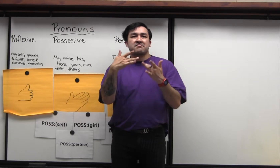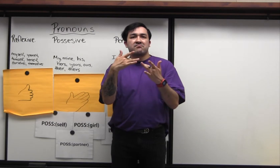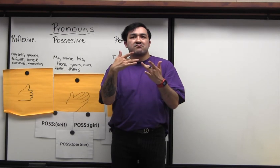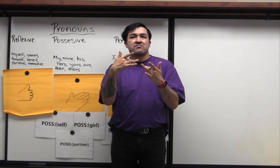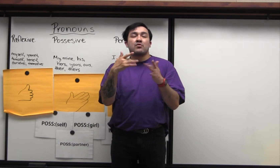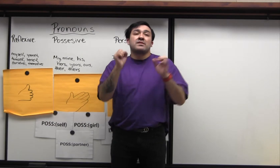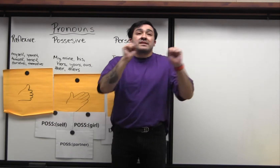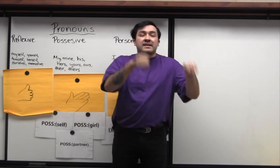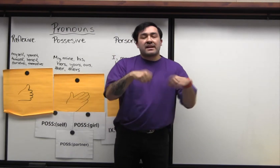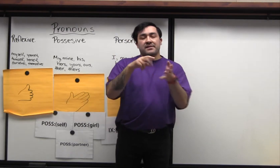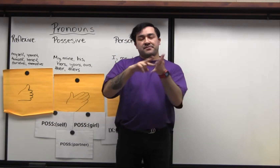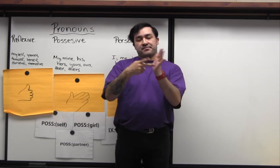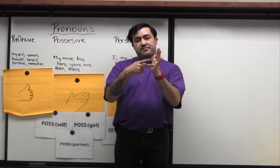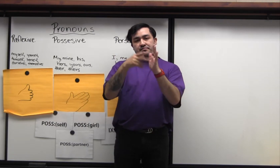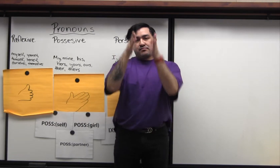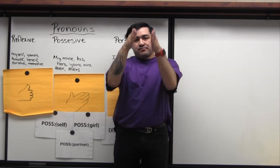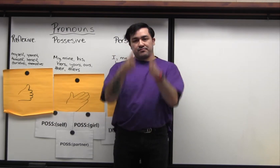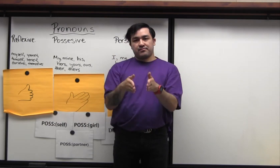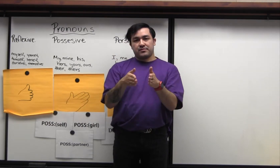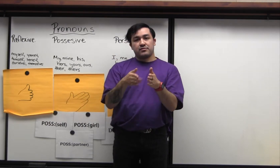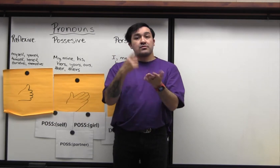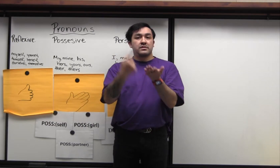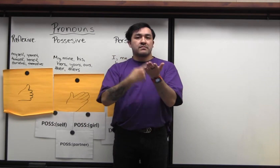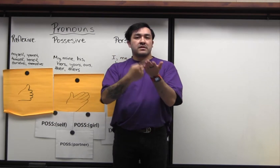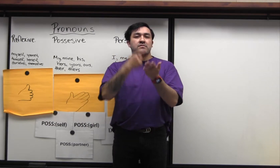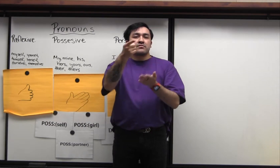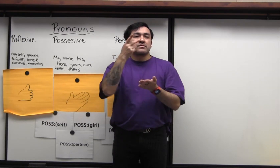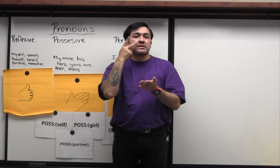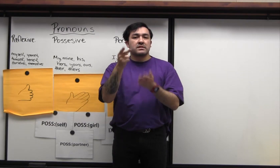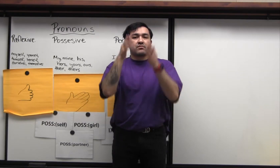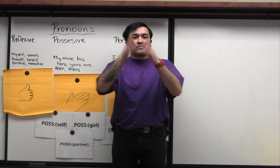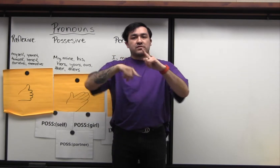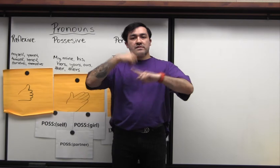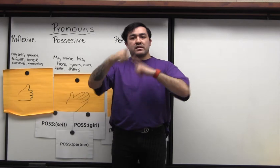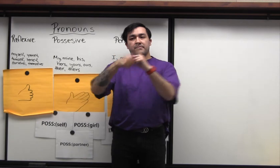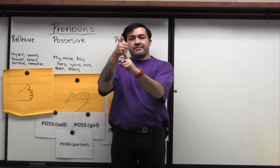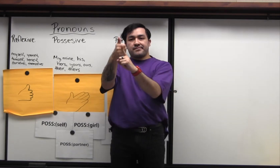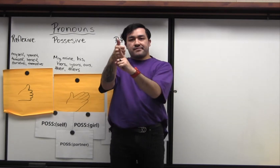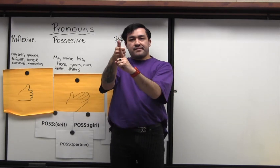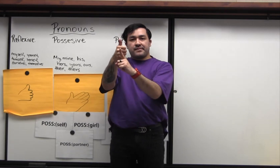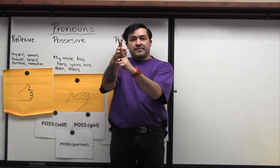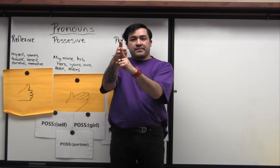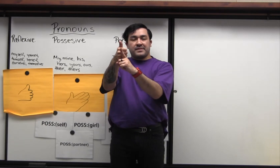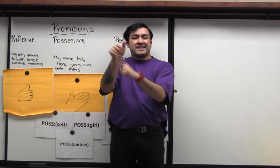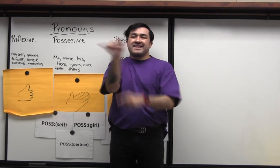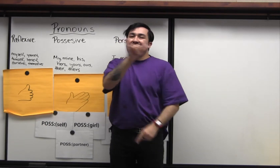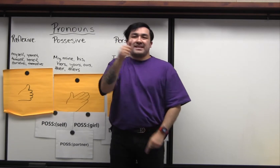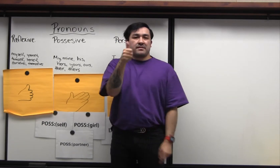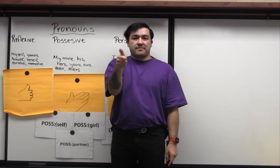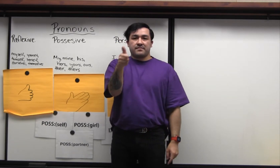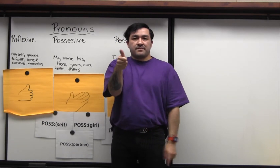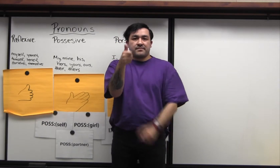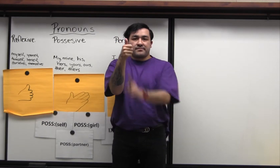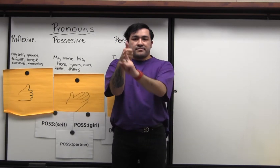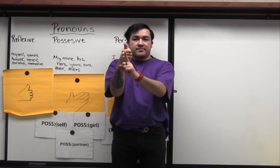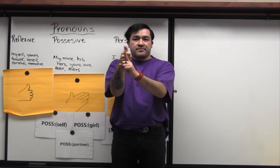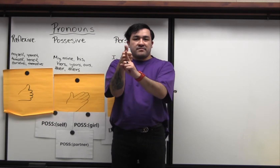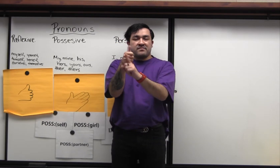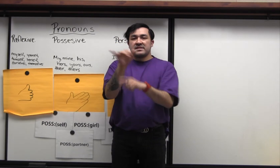on your non-dominant. And so this classifier can mean a person, right? You see it very often, people using that. So you could use that